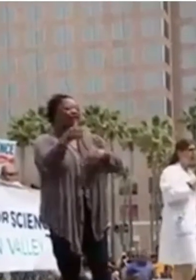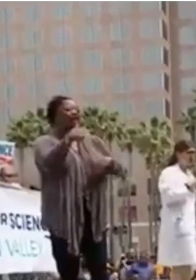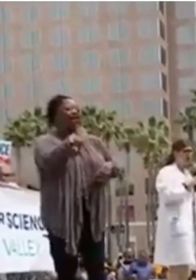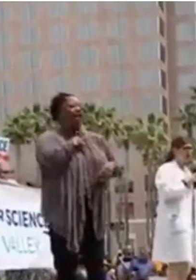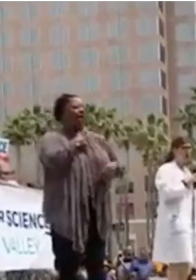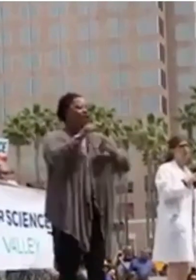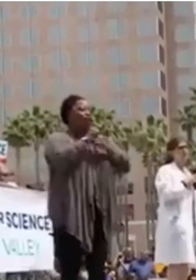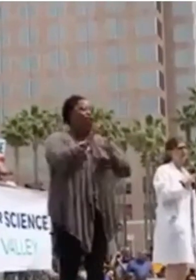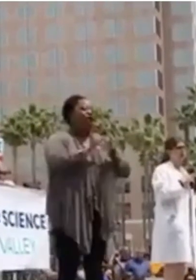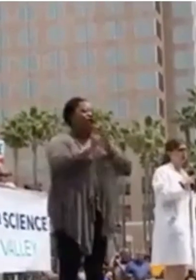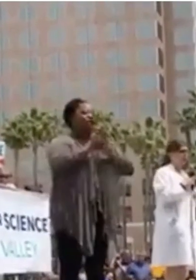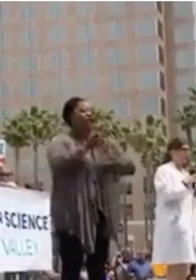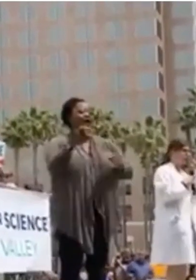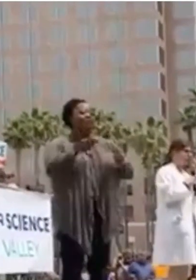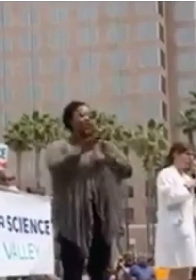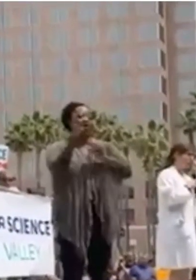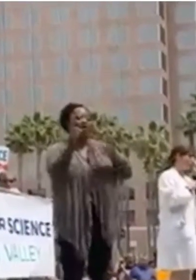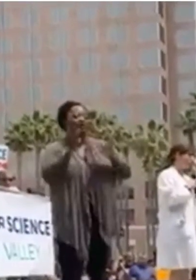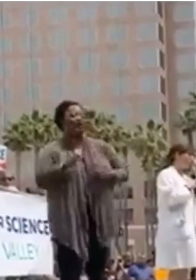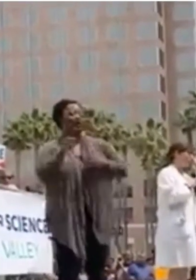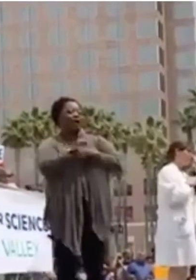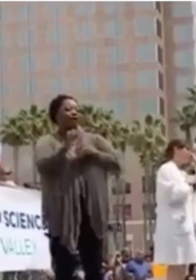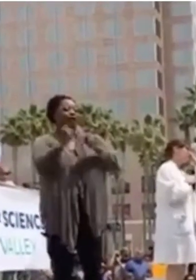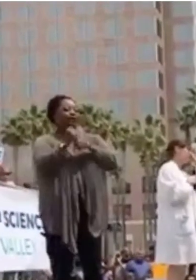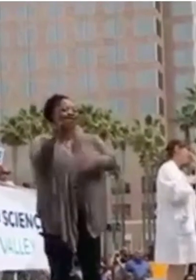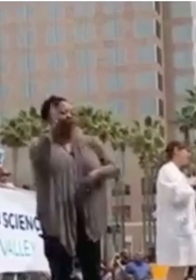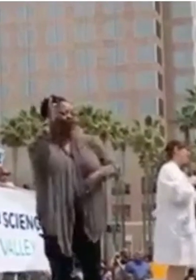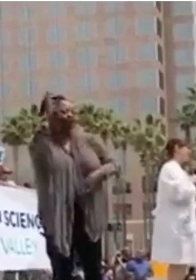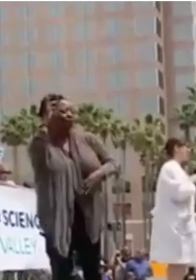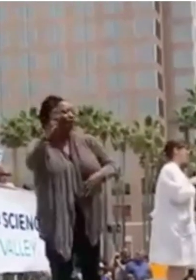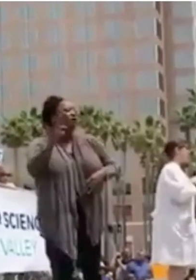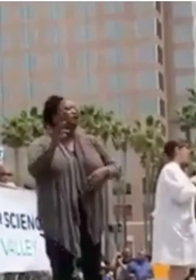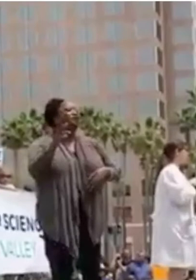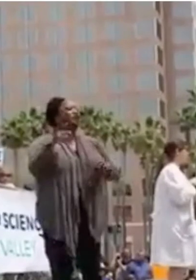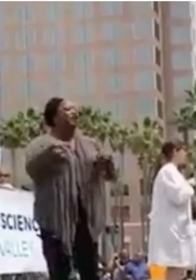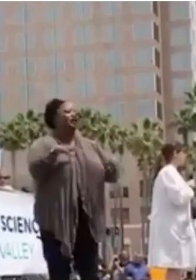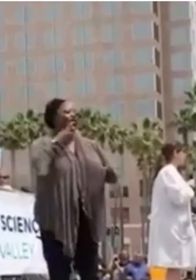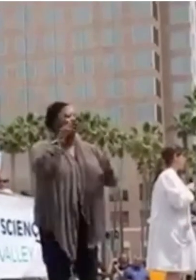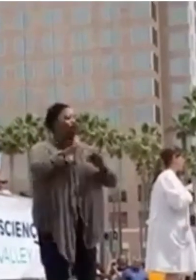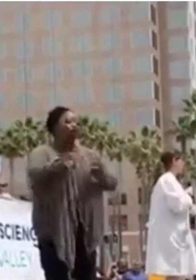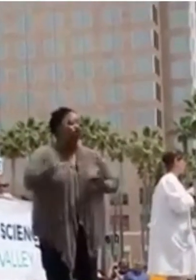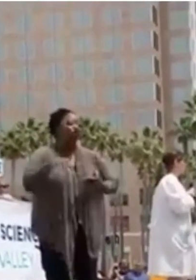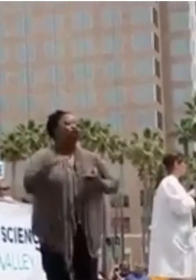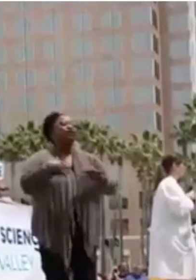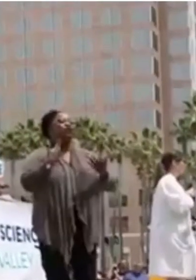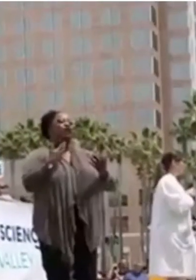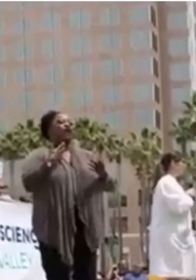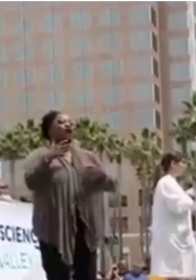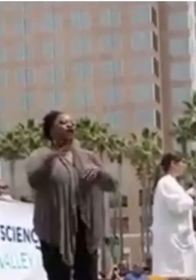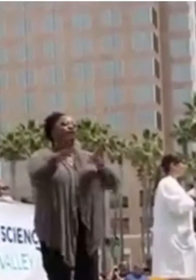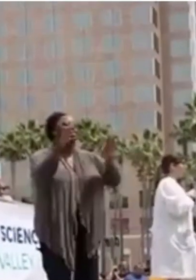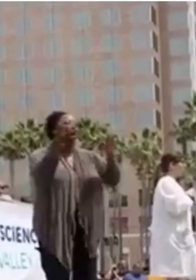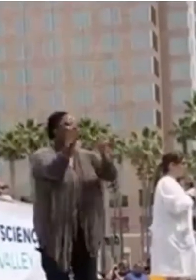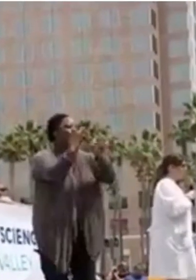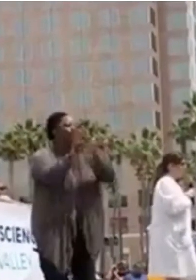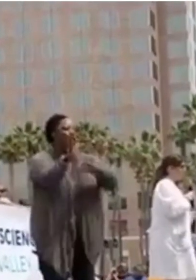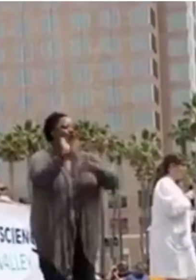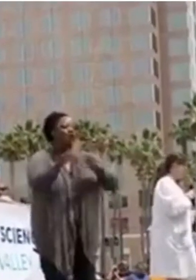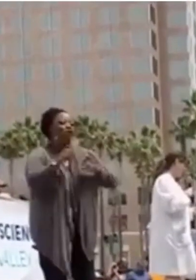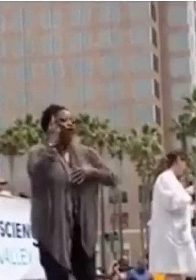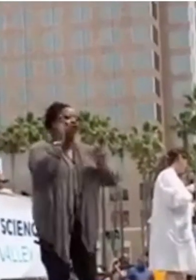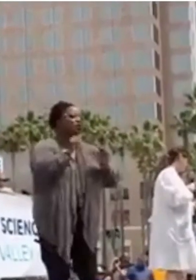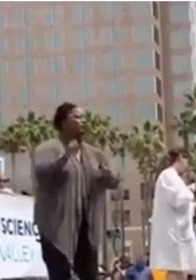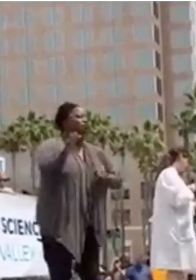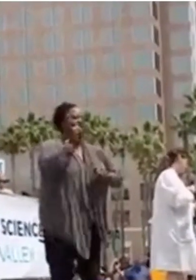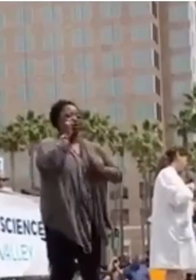to be an honest scientist. I was trained to make hypotheses and to do research and to draw conclusions that were reasonable and